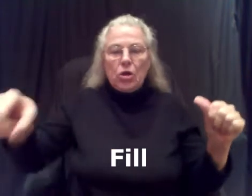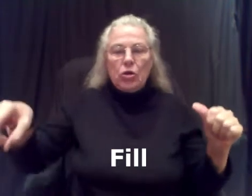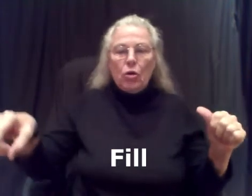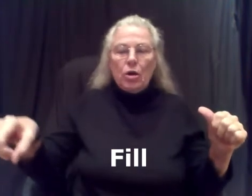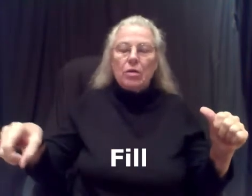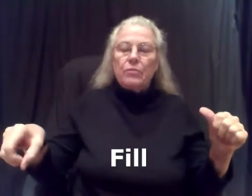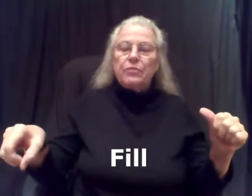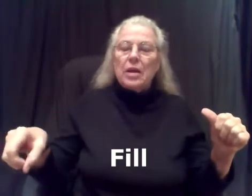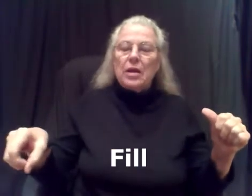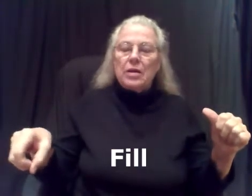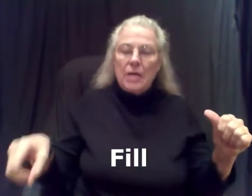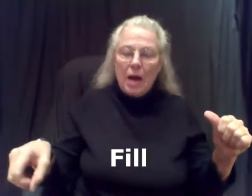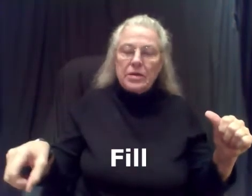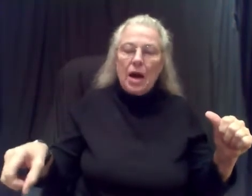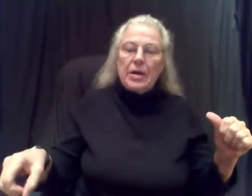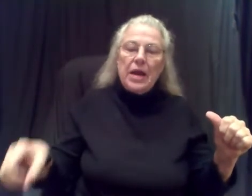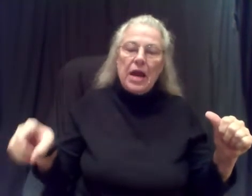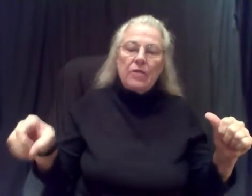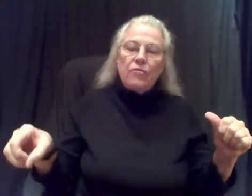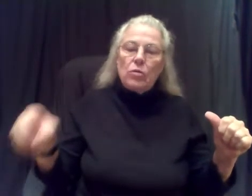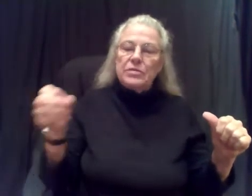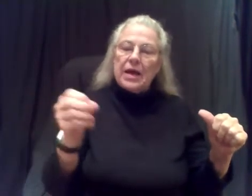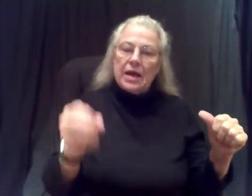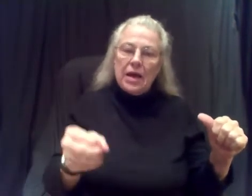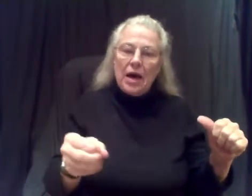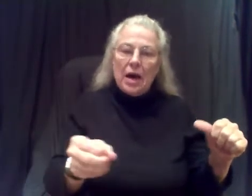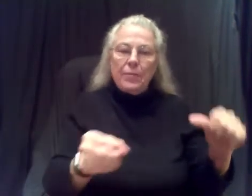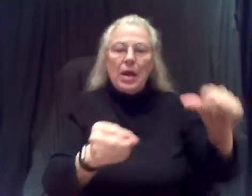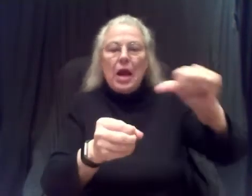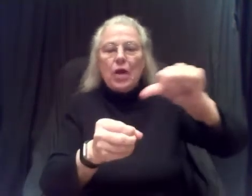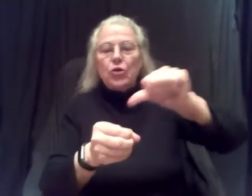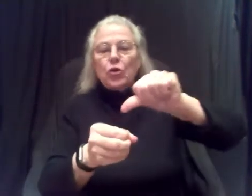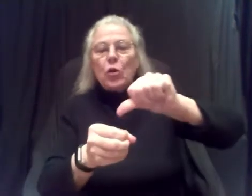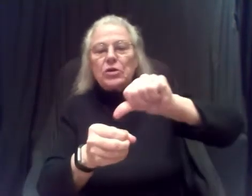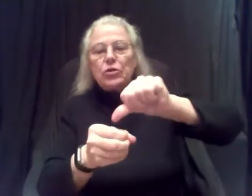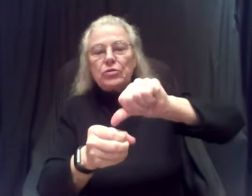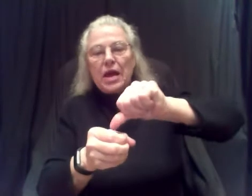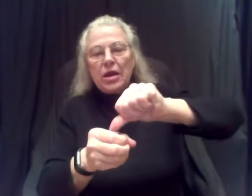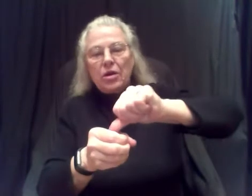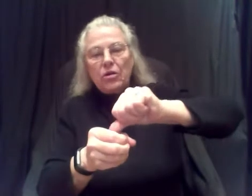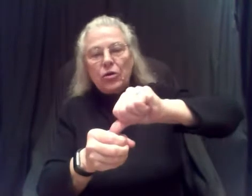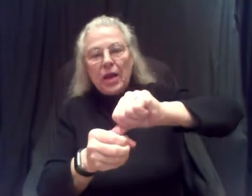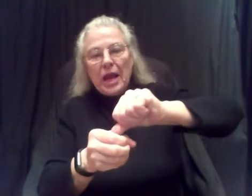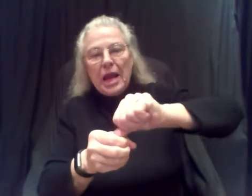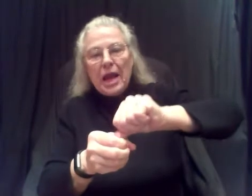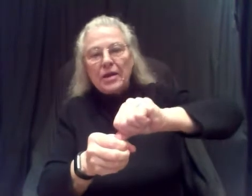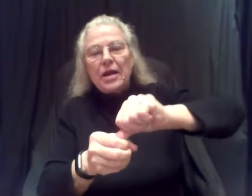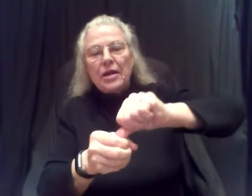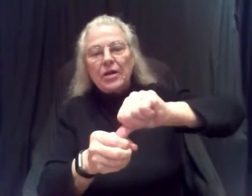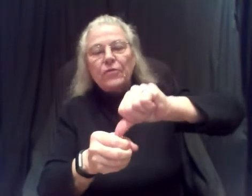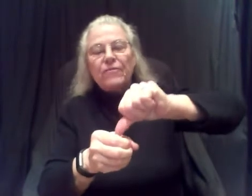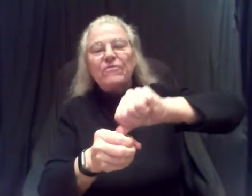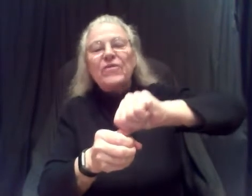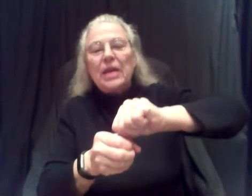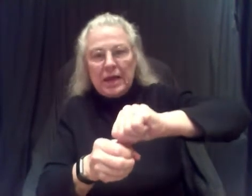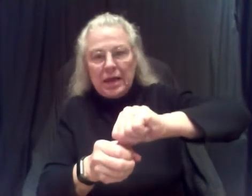Your non-dominant hand forms like a cup, and you're going to take your A hand and like you're filling